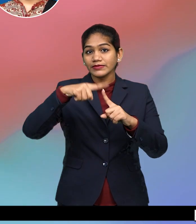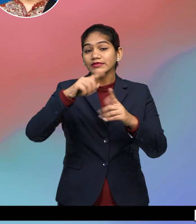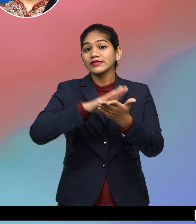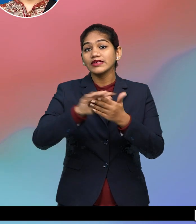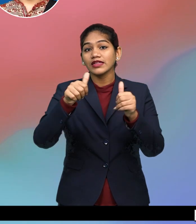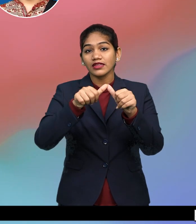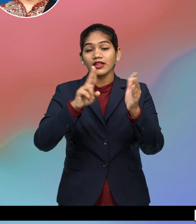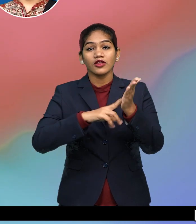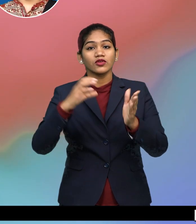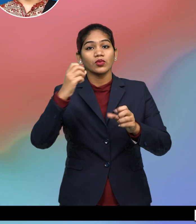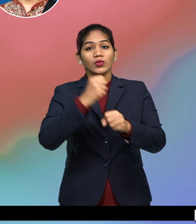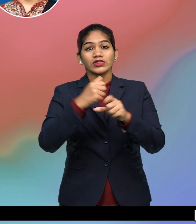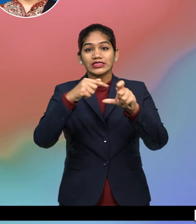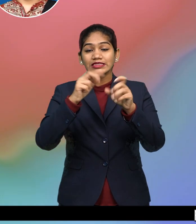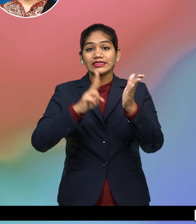parthenogenesis,